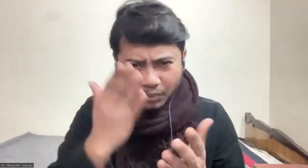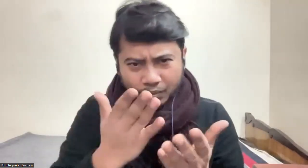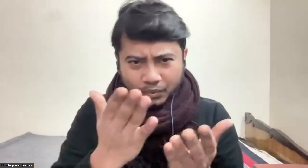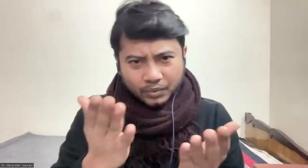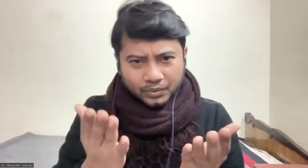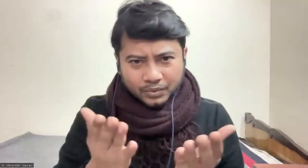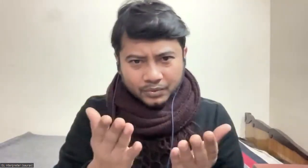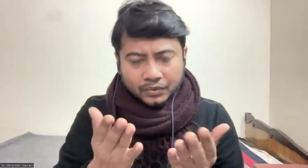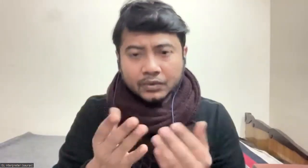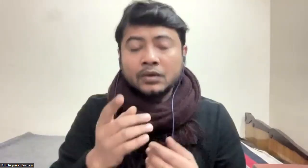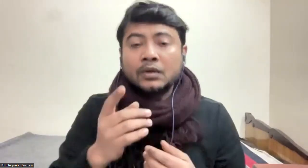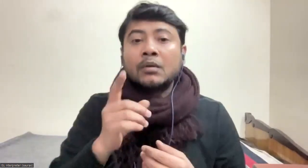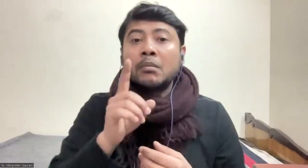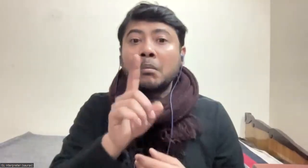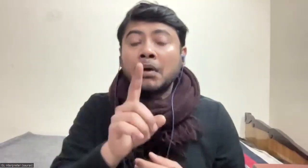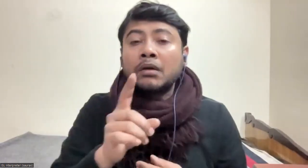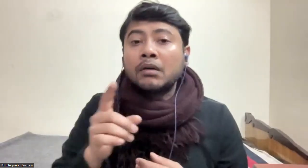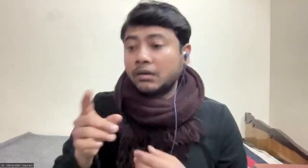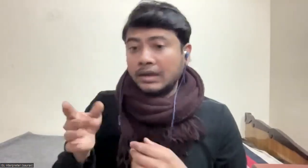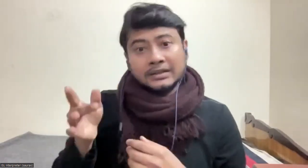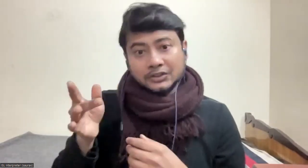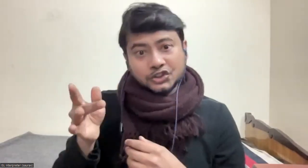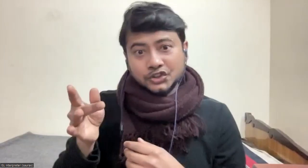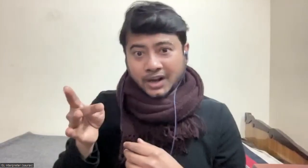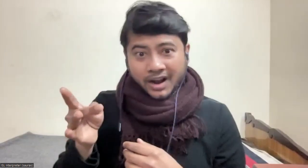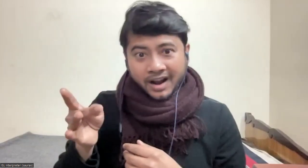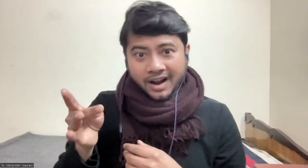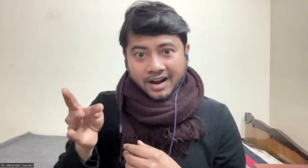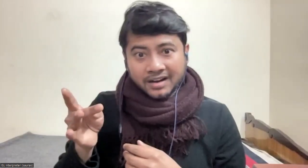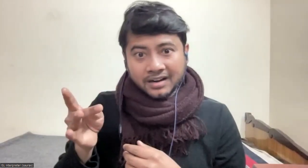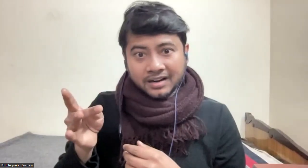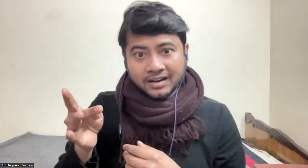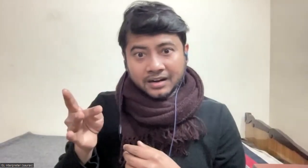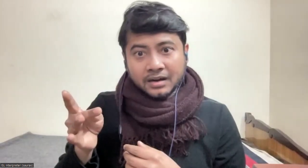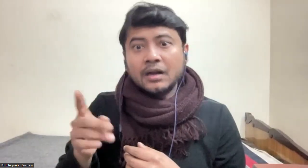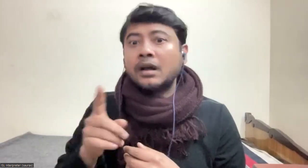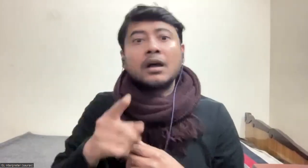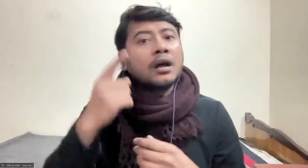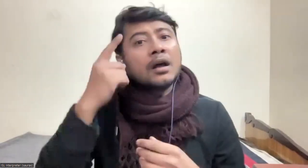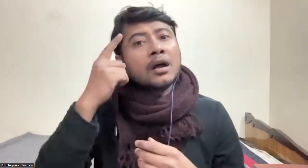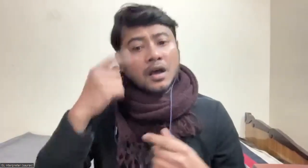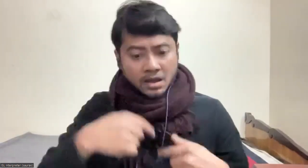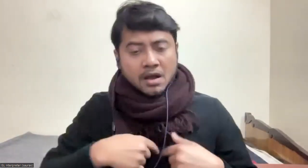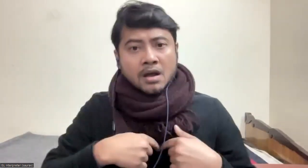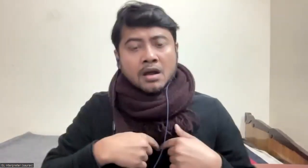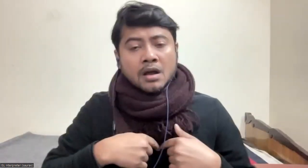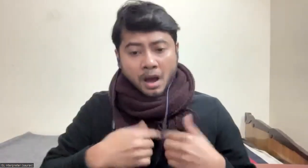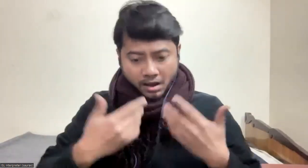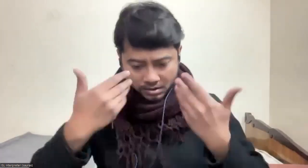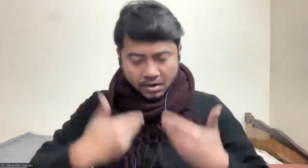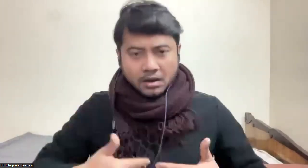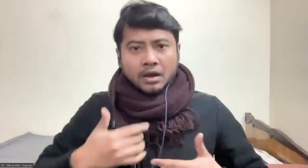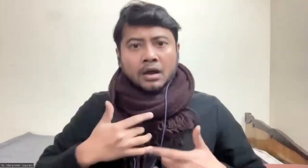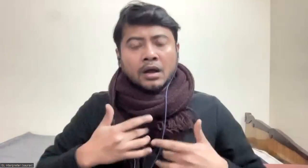to engage in material things, then it is again becomes a big mistake, again becomes a